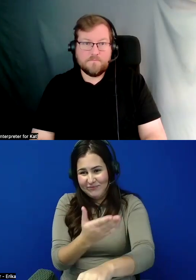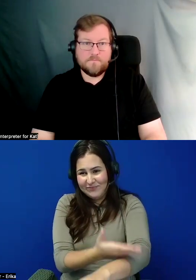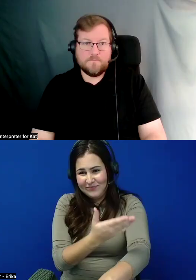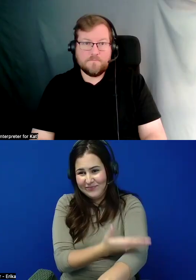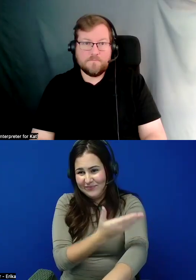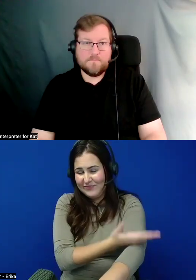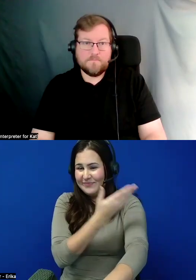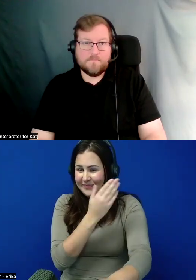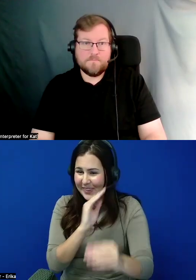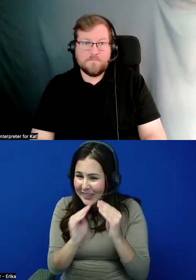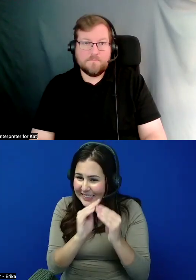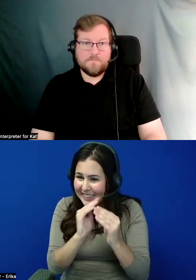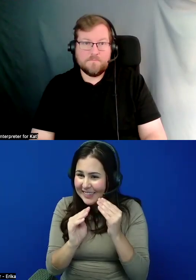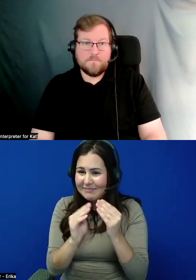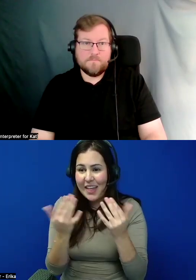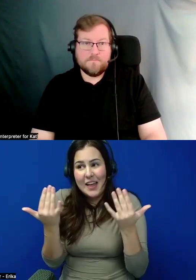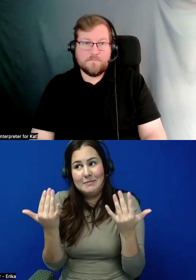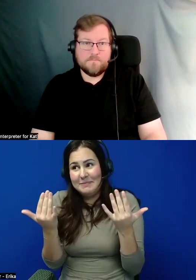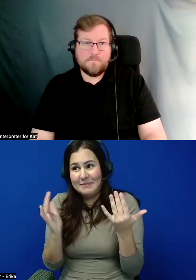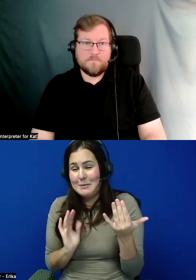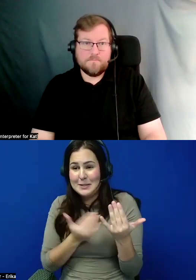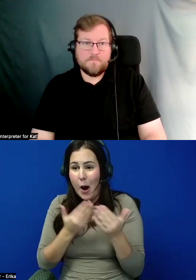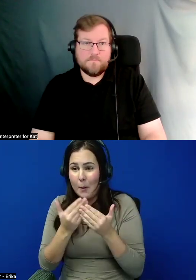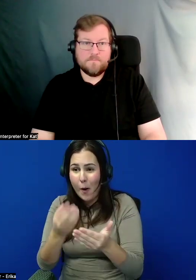all day for eight days.